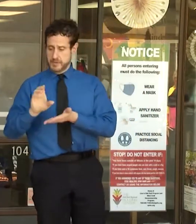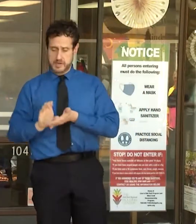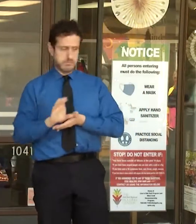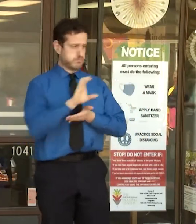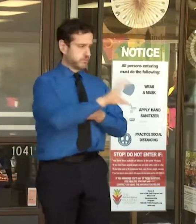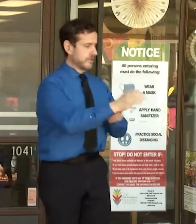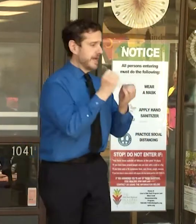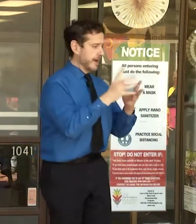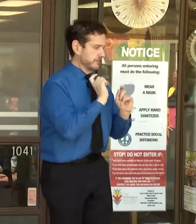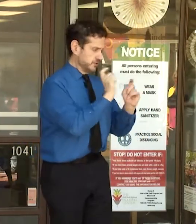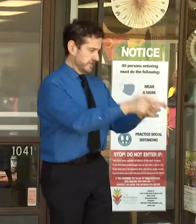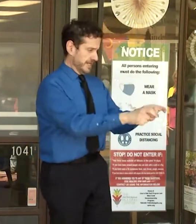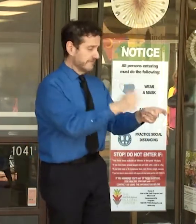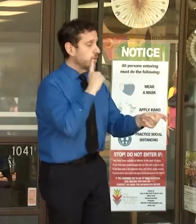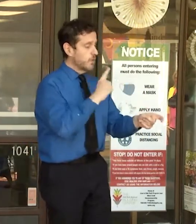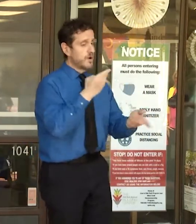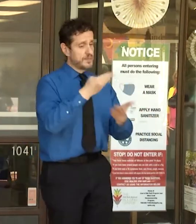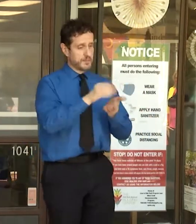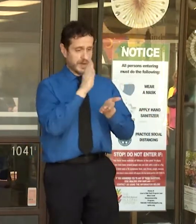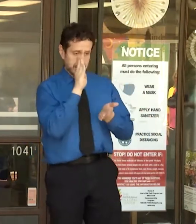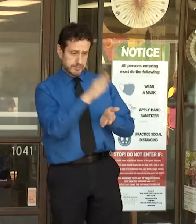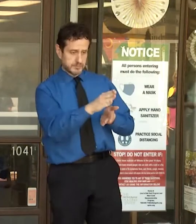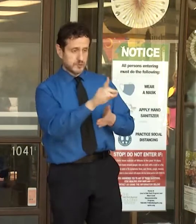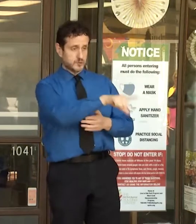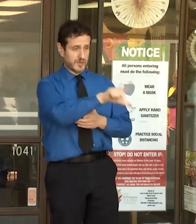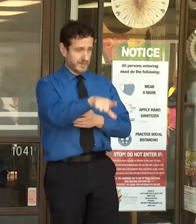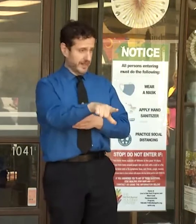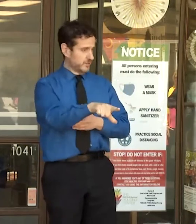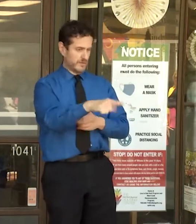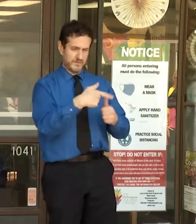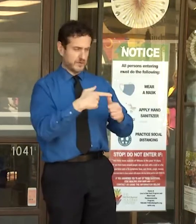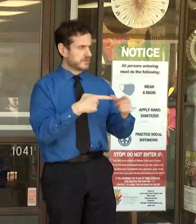All right. Who are we going to have answer that question?